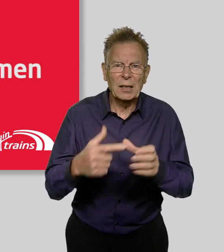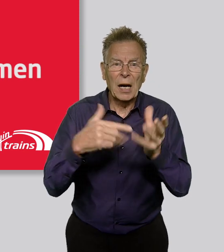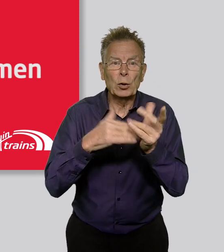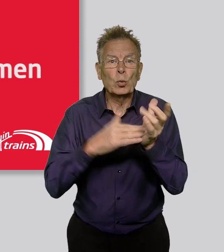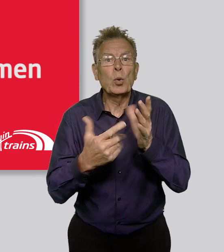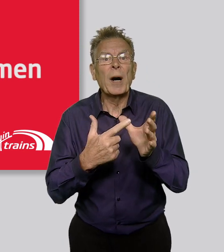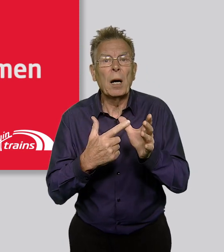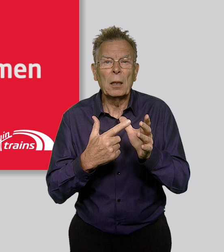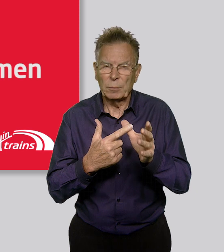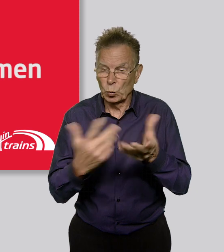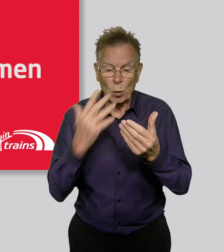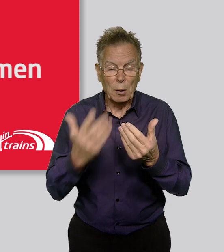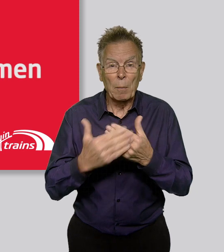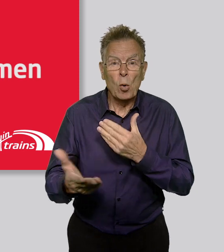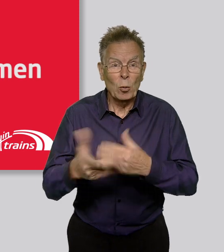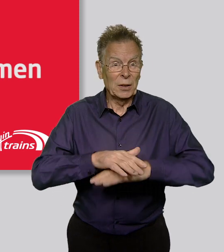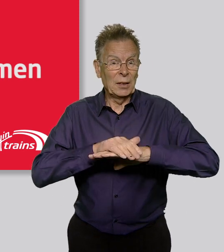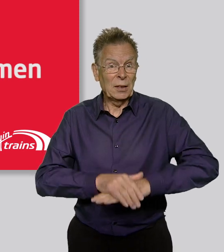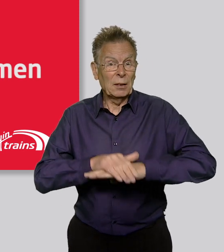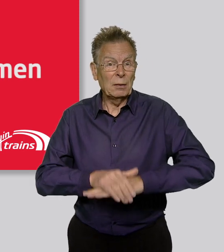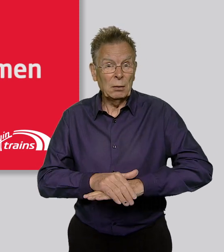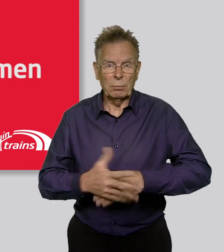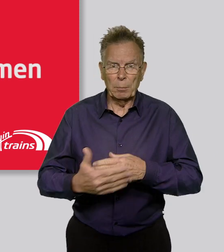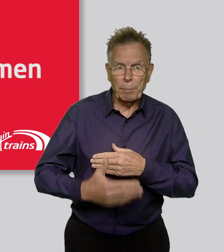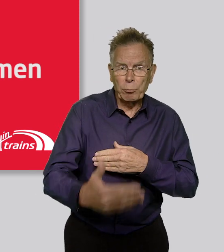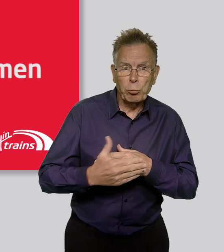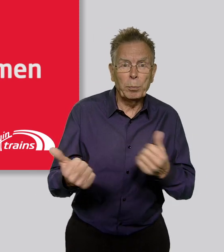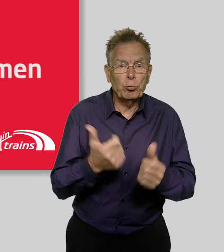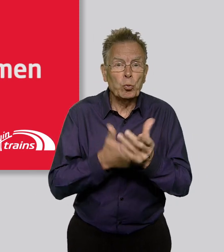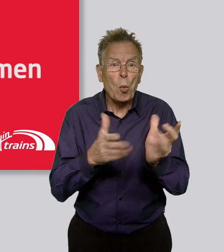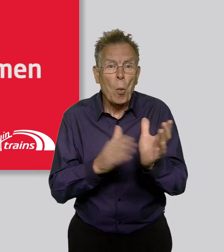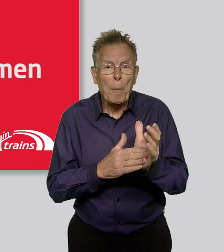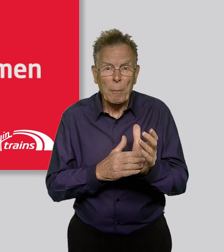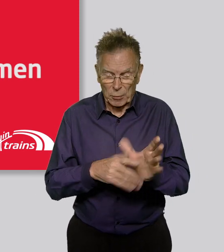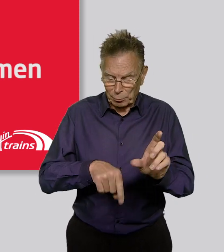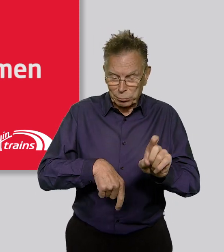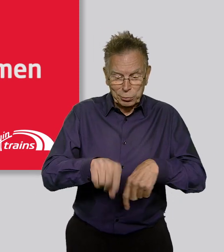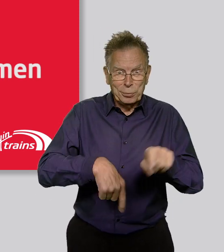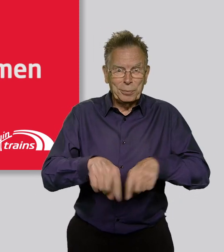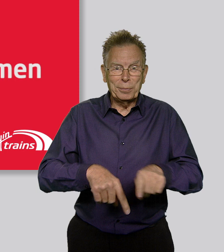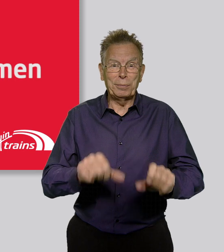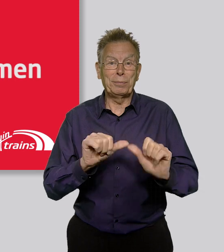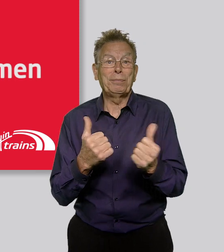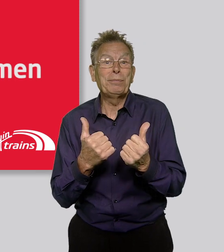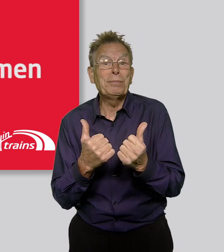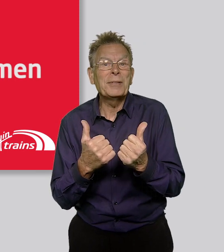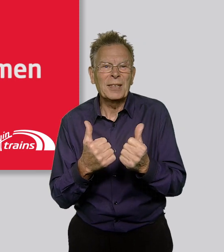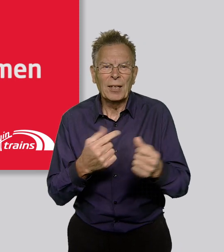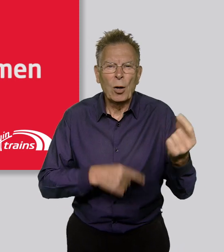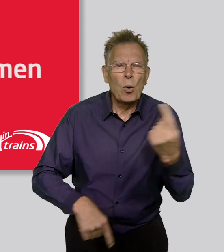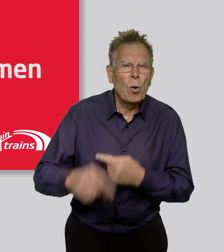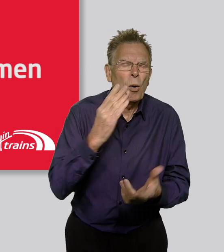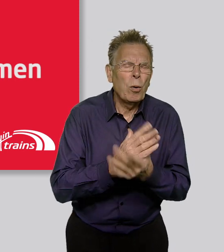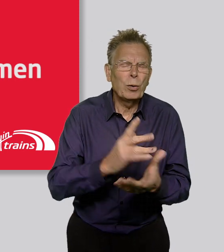On top of all that, Azuma will provide more seating capacity and give each and every passenger loads more